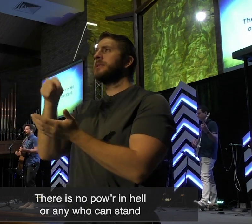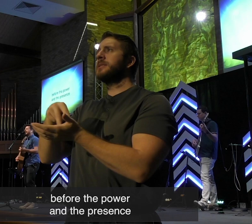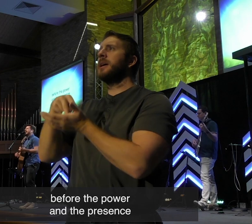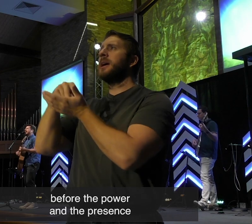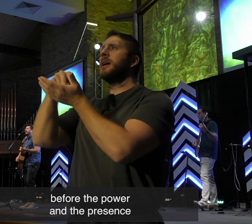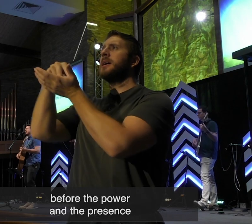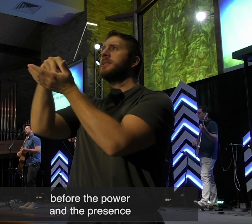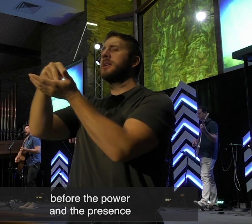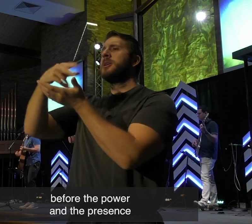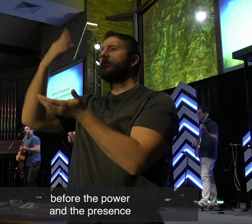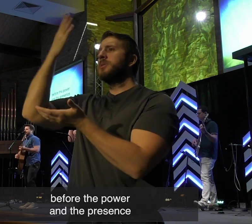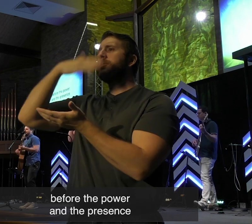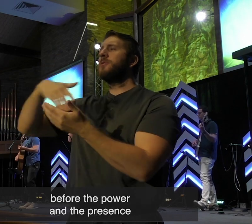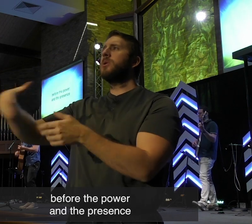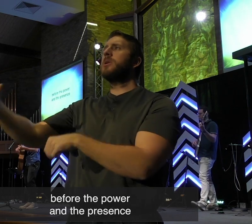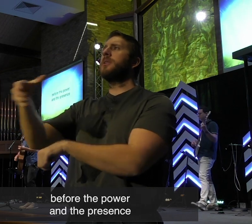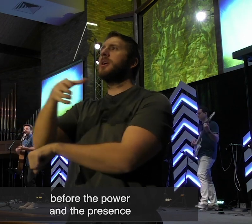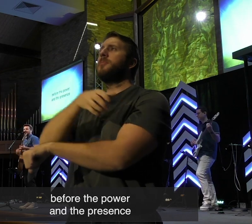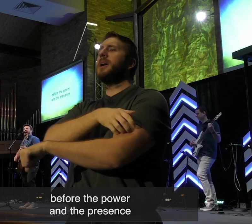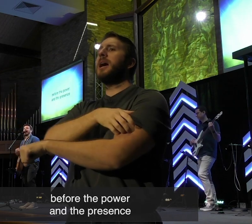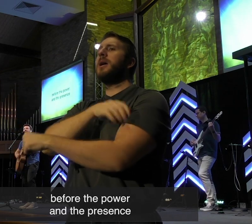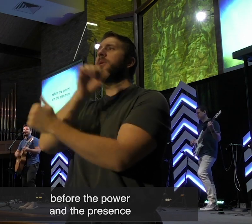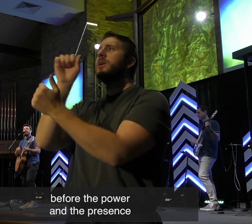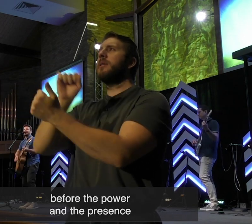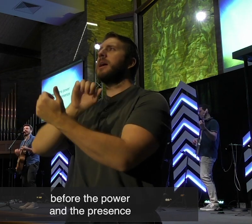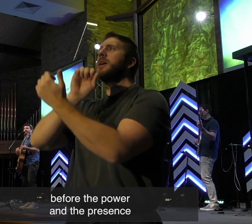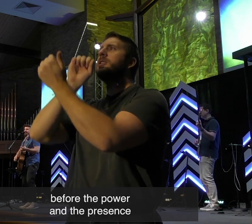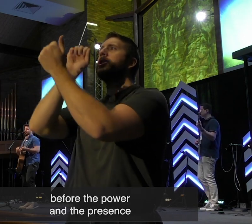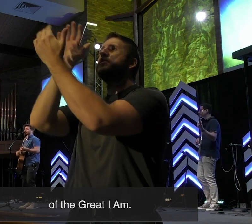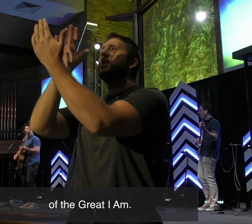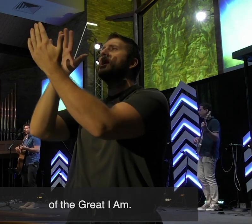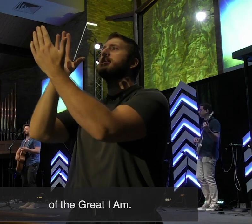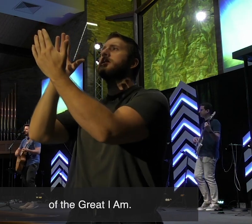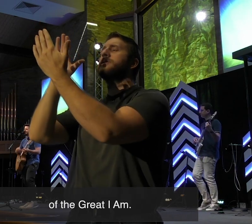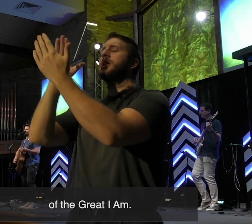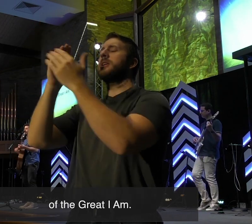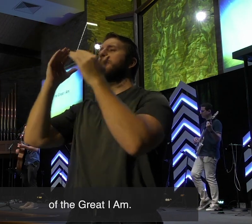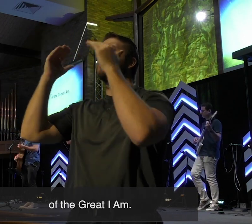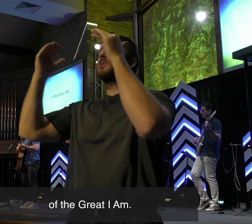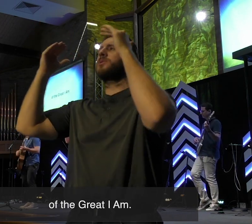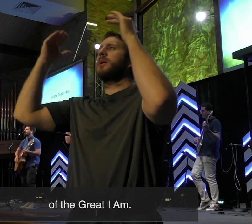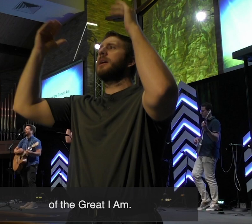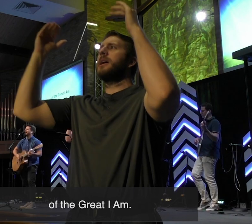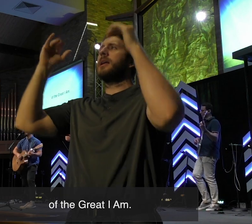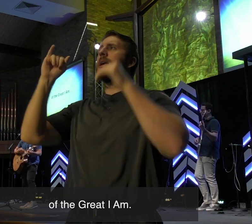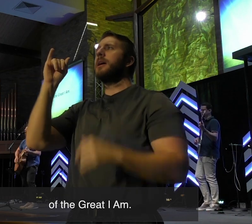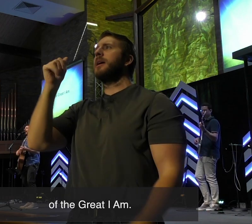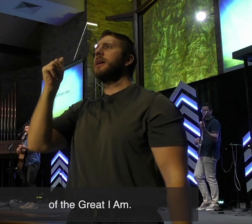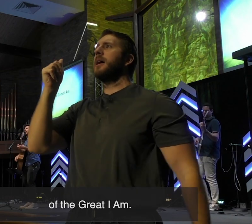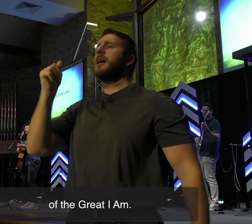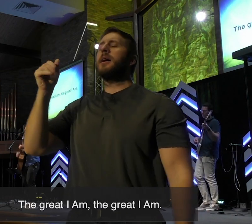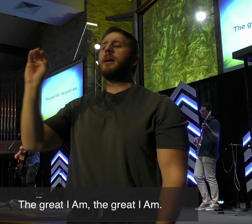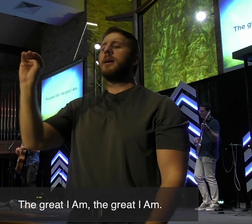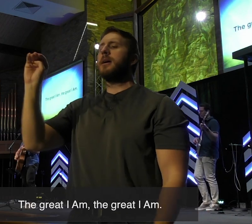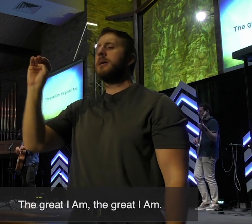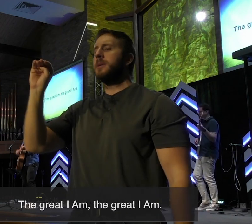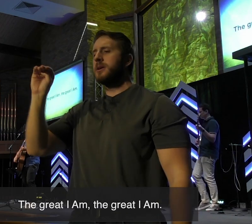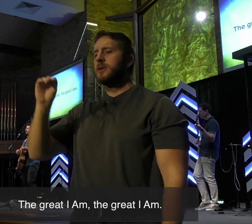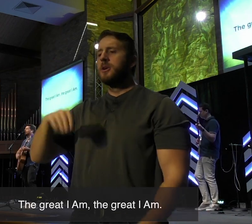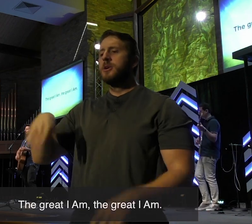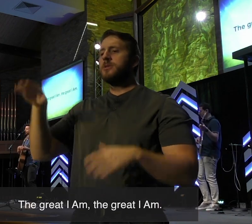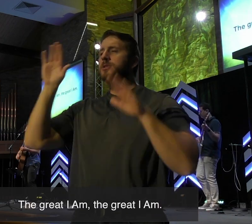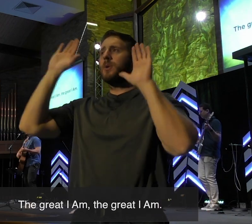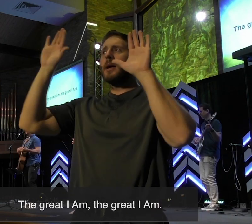who can stand before the power and the presence of the great I